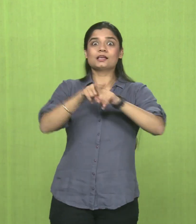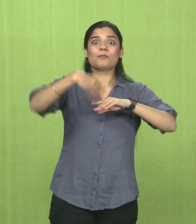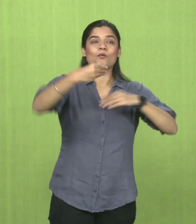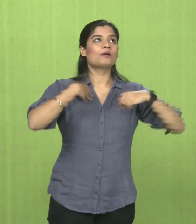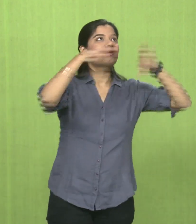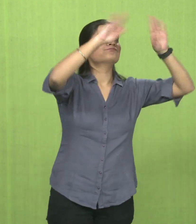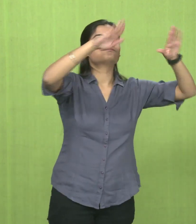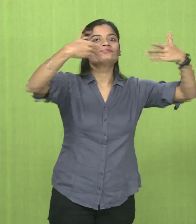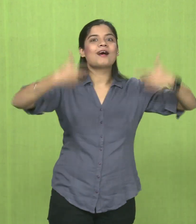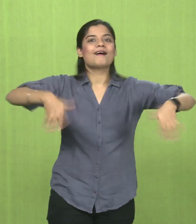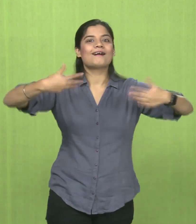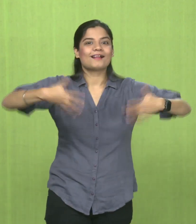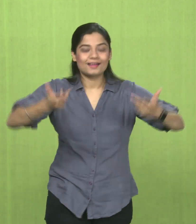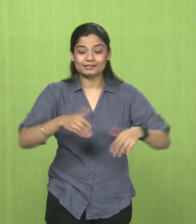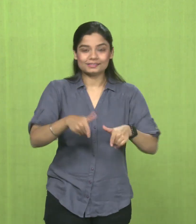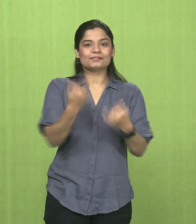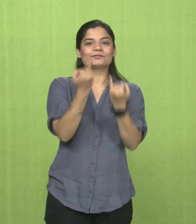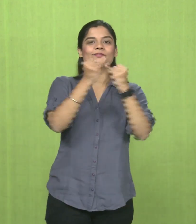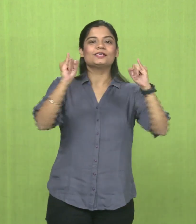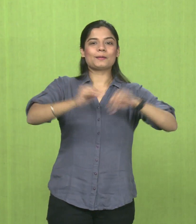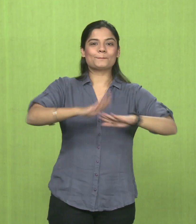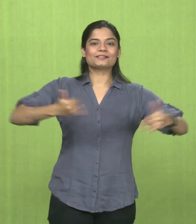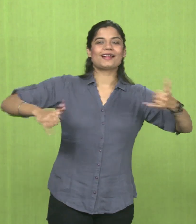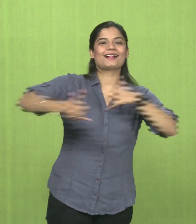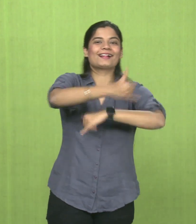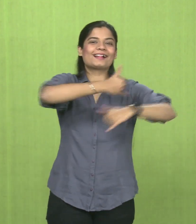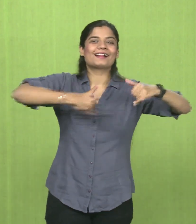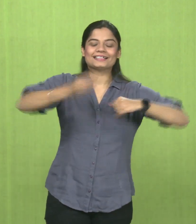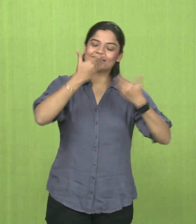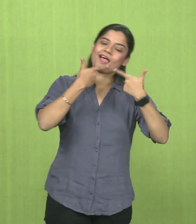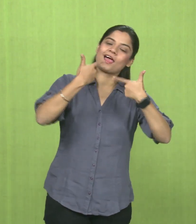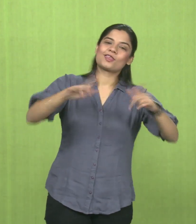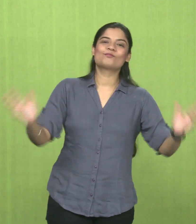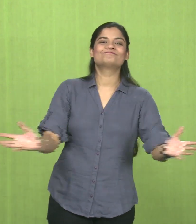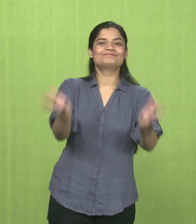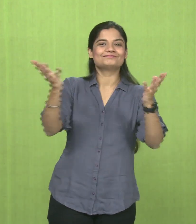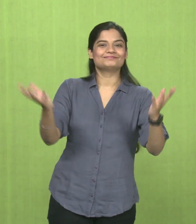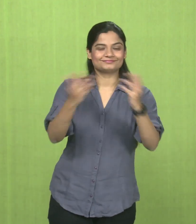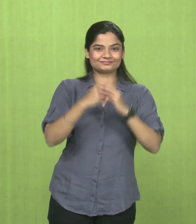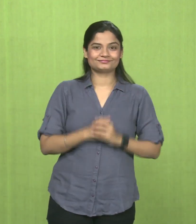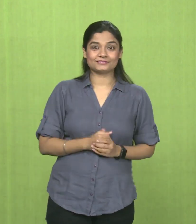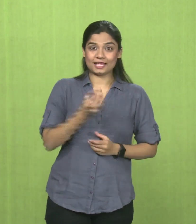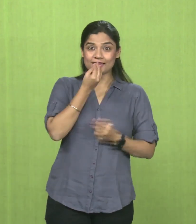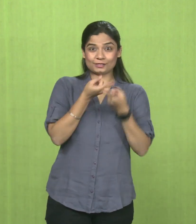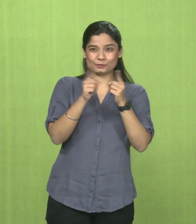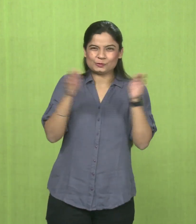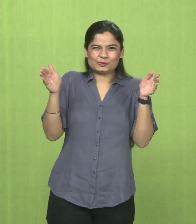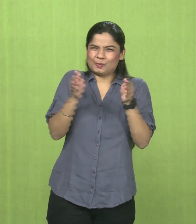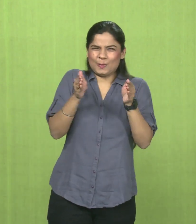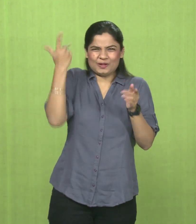front and back balconies where they can dry their clothes. There's freedom for children to play around. And kitchen